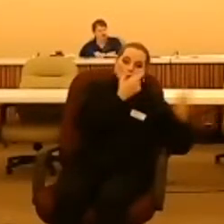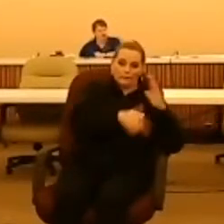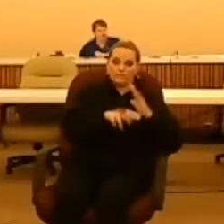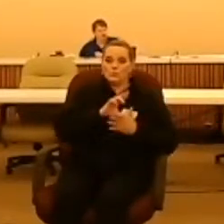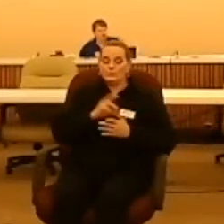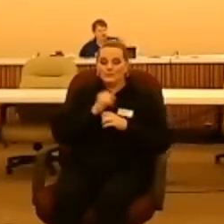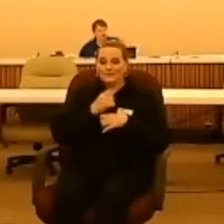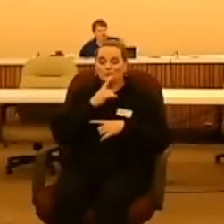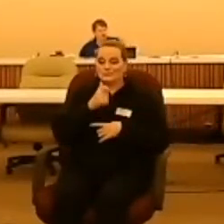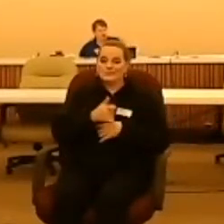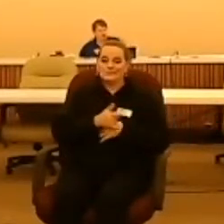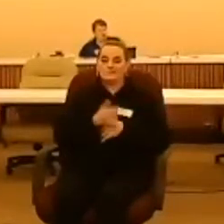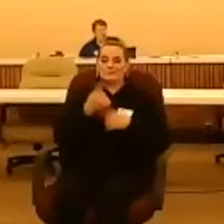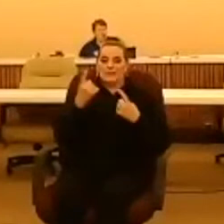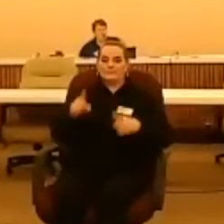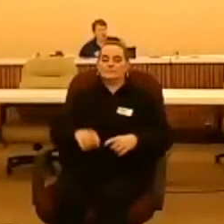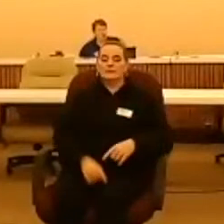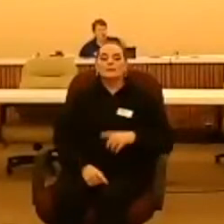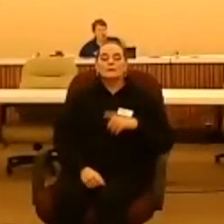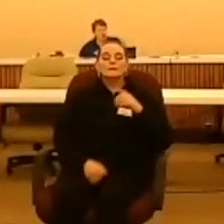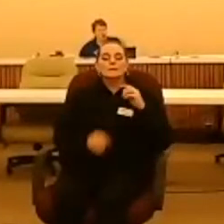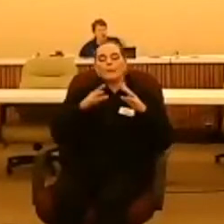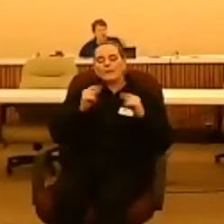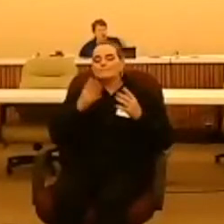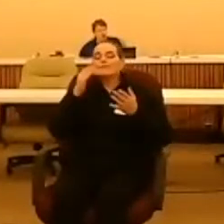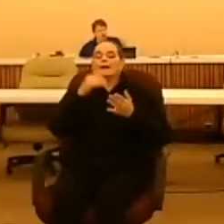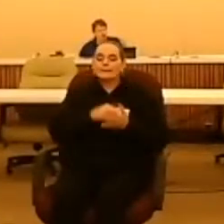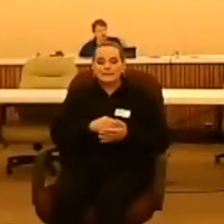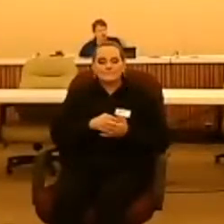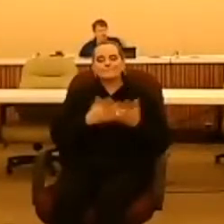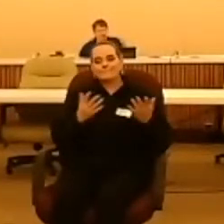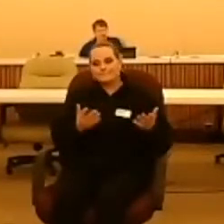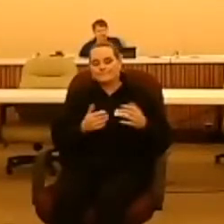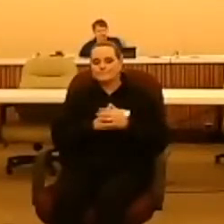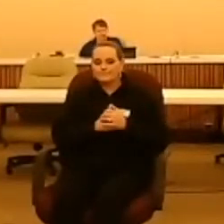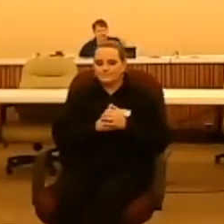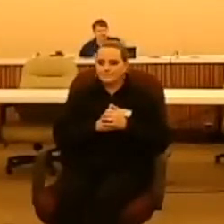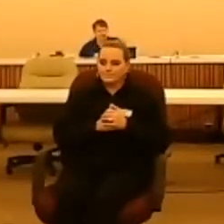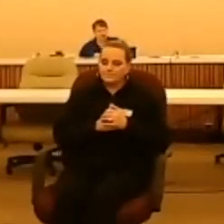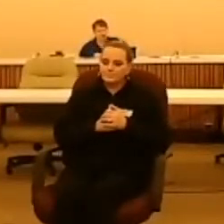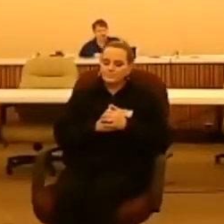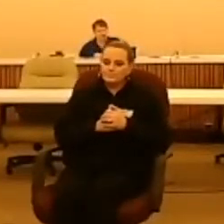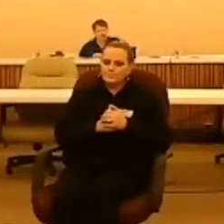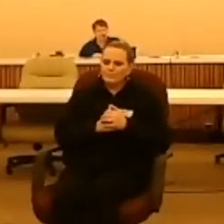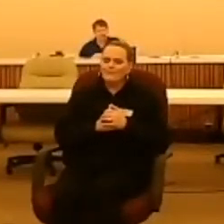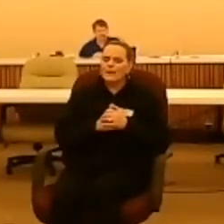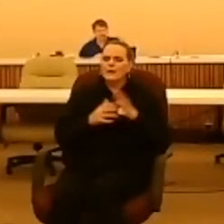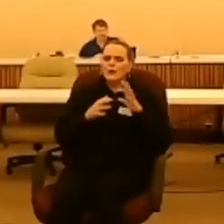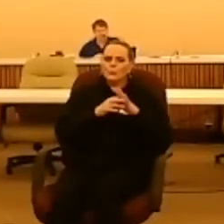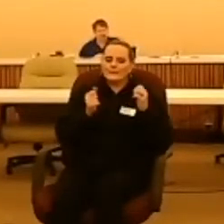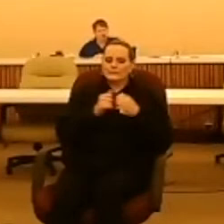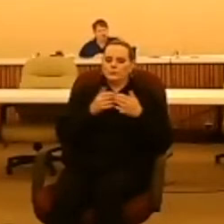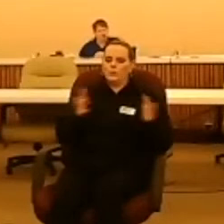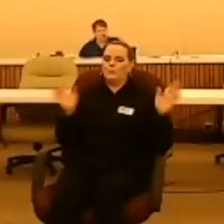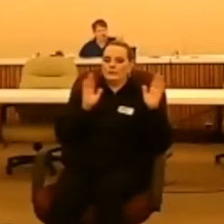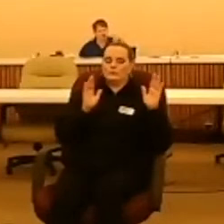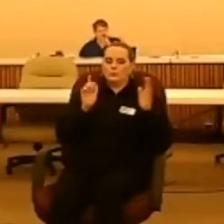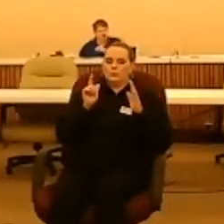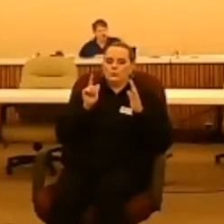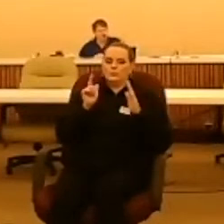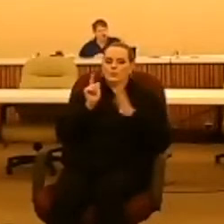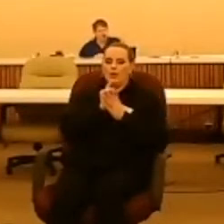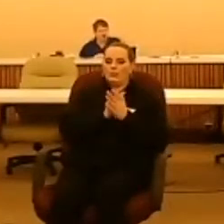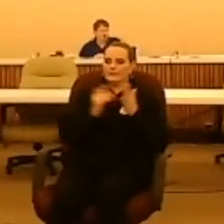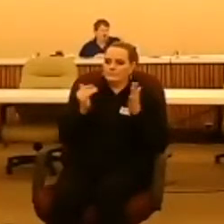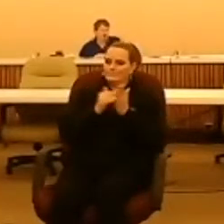not the case. But, you know, again, any of the, you know, in terms of opening us up to a lawsuit, your